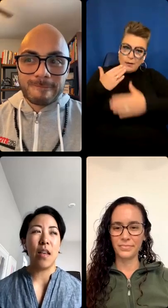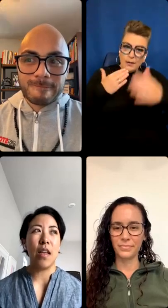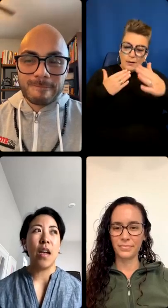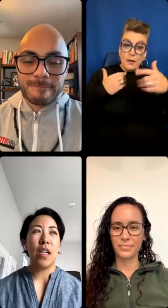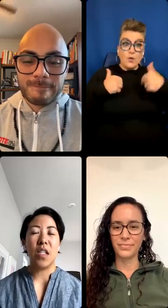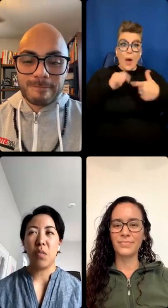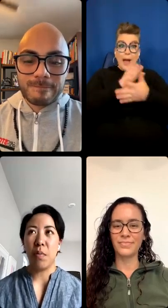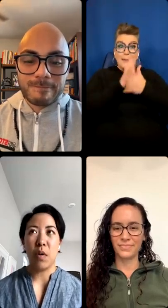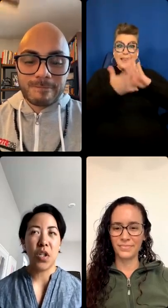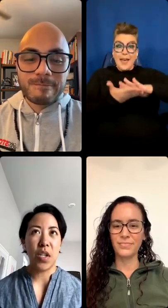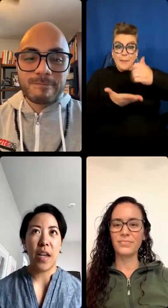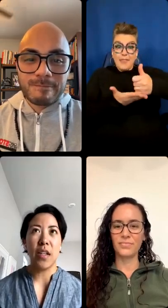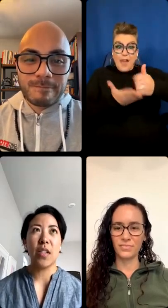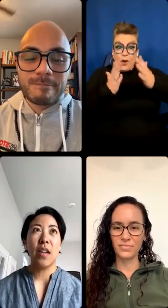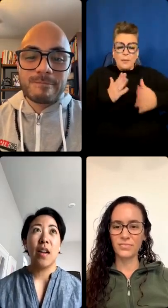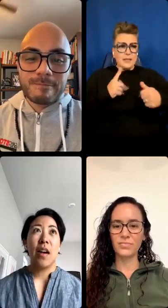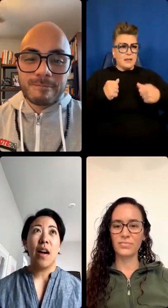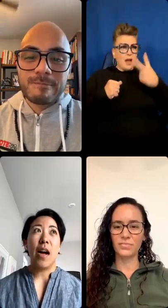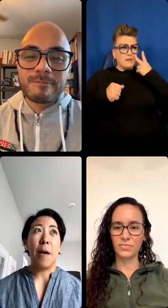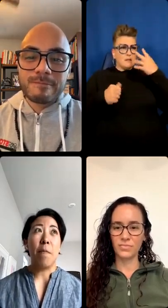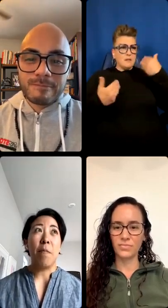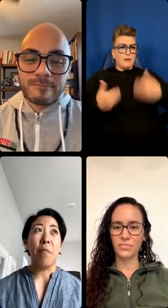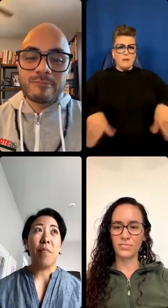seeing the disproportionate,